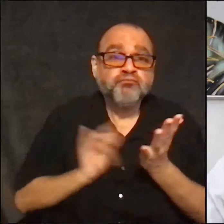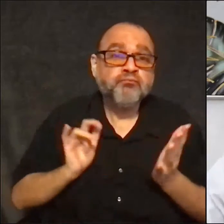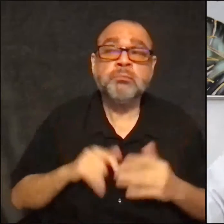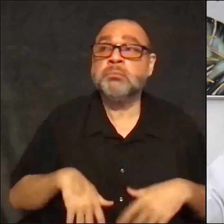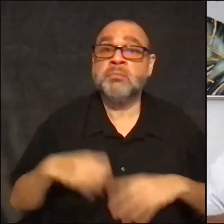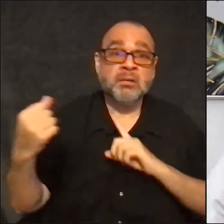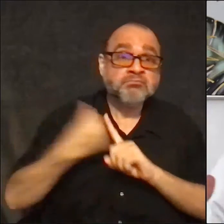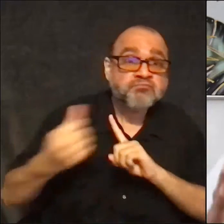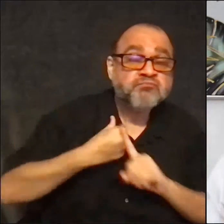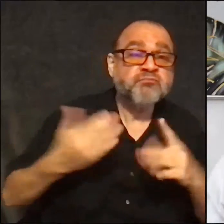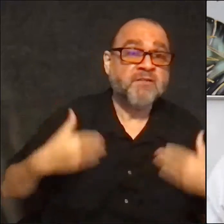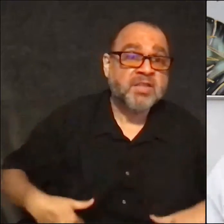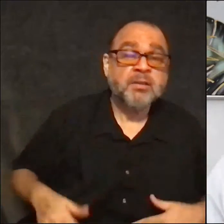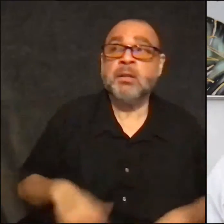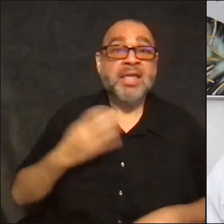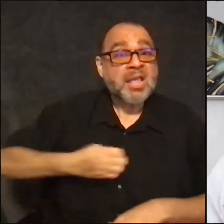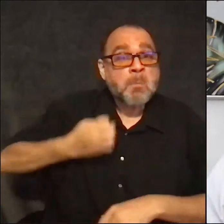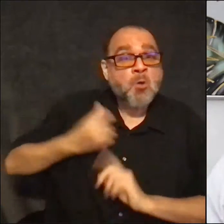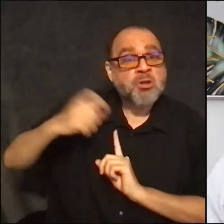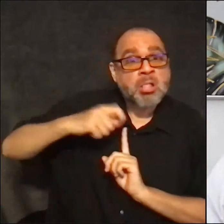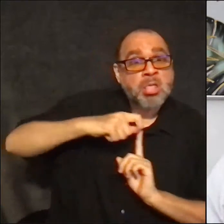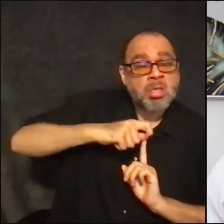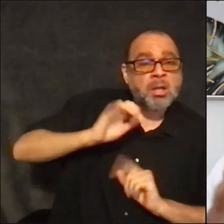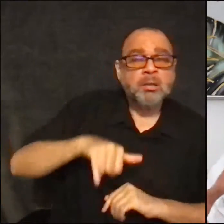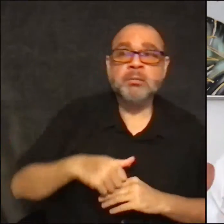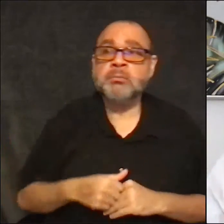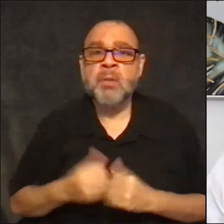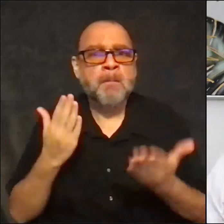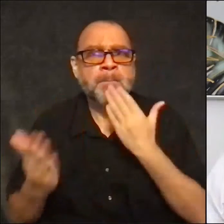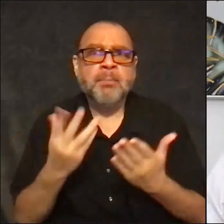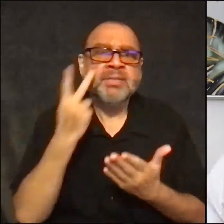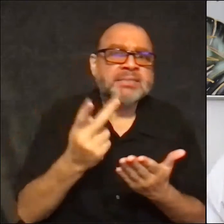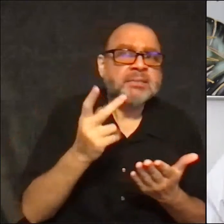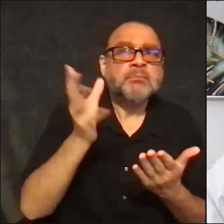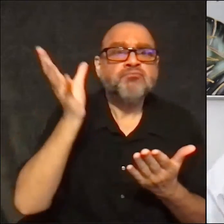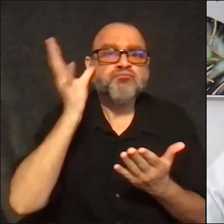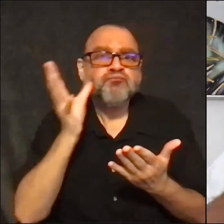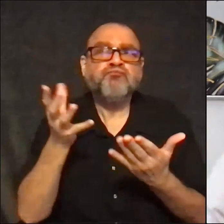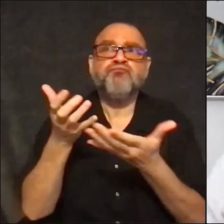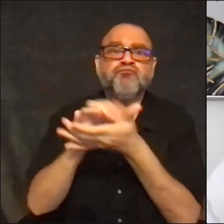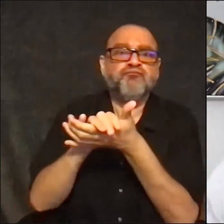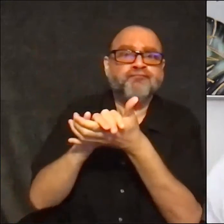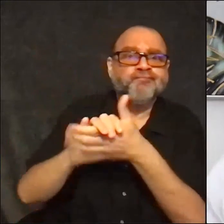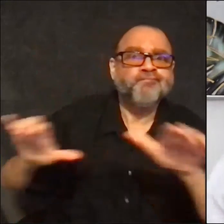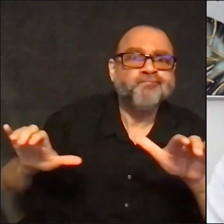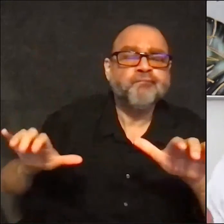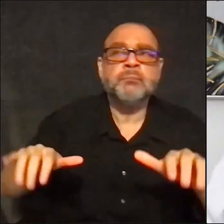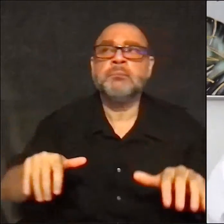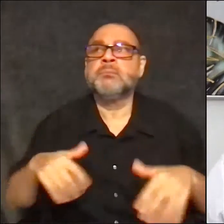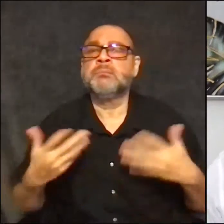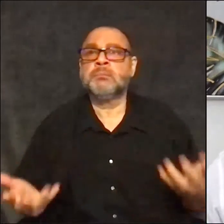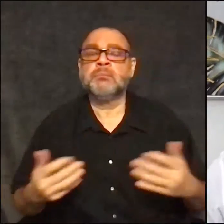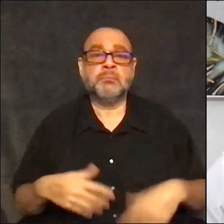a messy separation, divorce, feeling excluded socially, like you're just one of the only, can happen